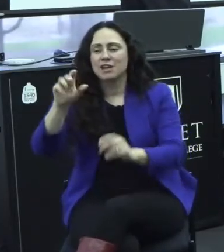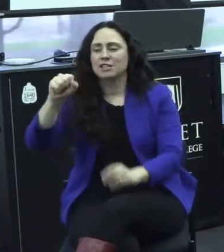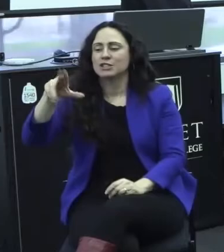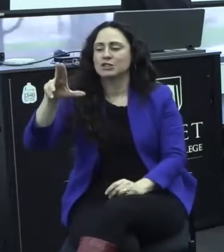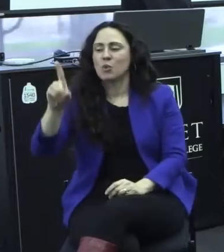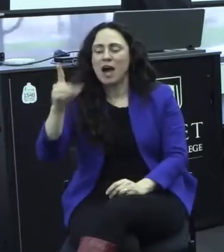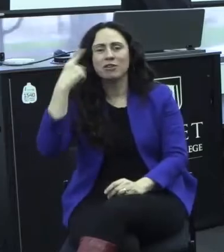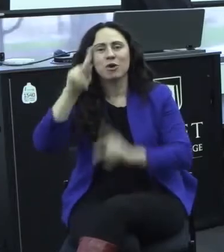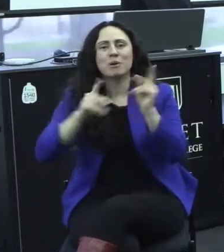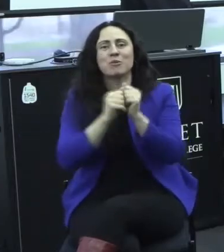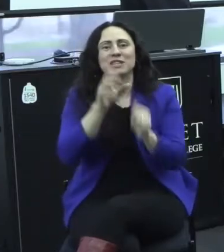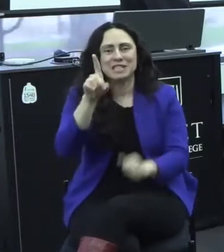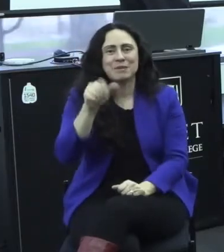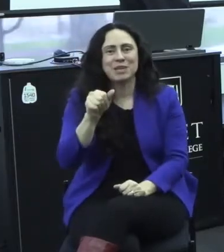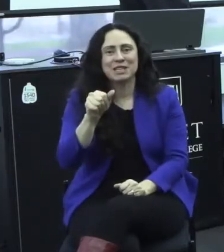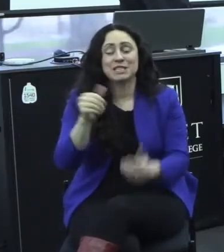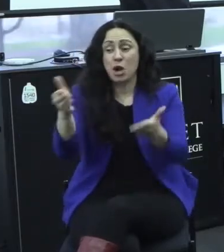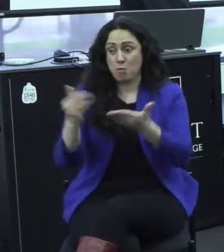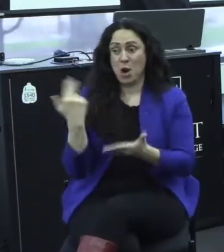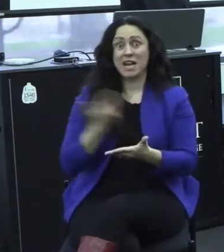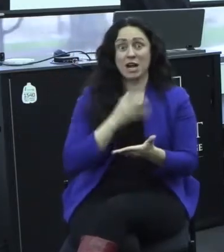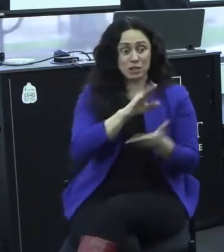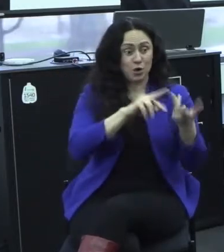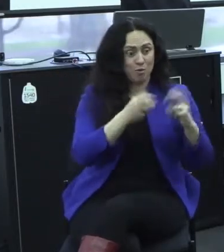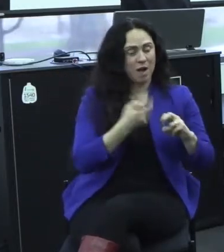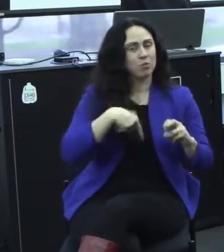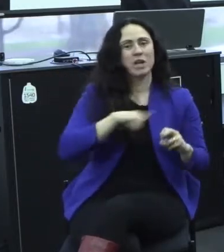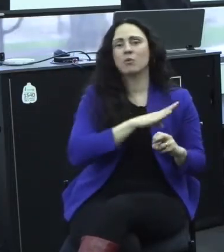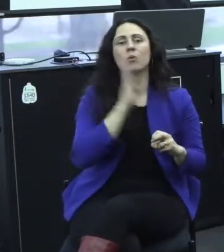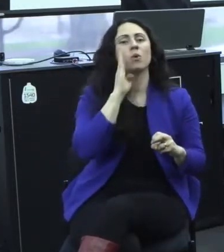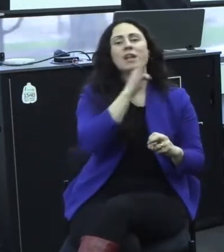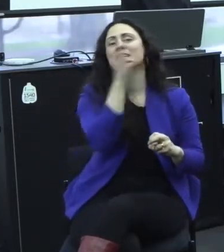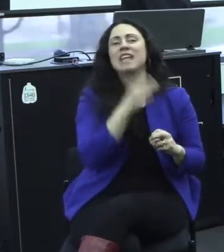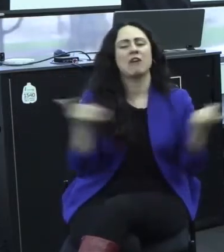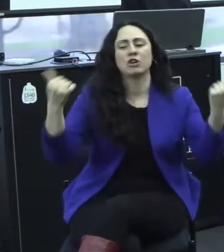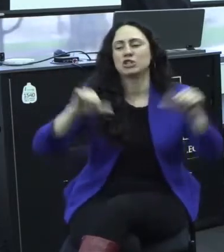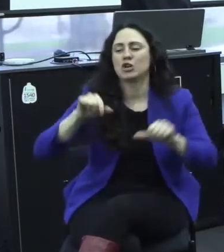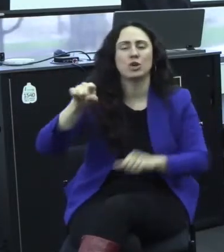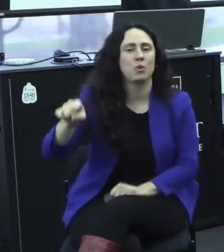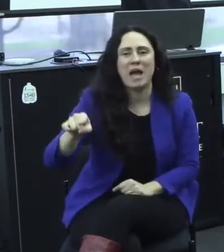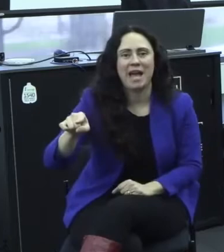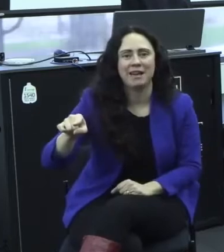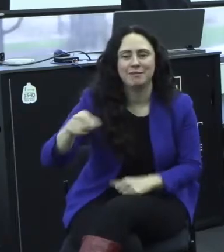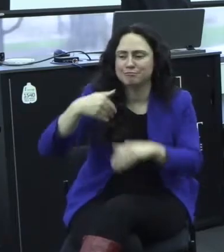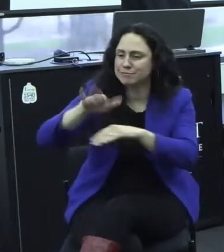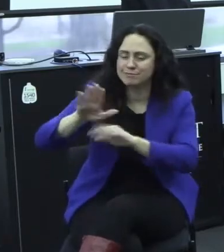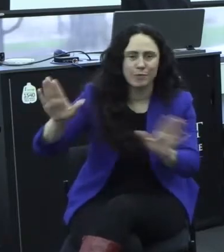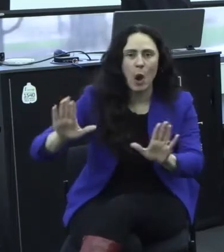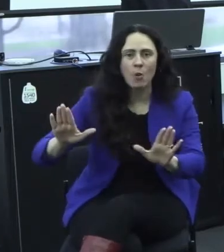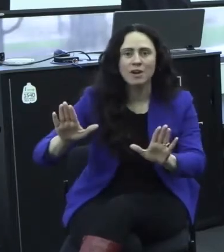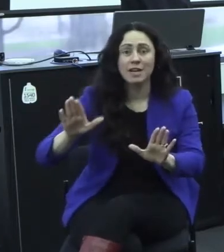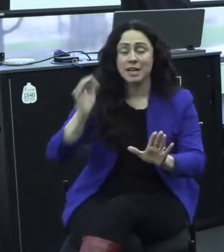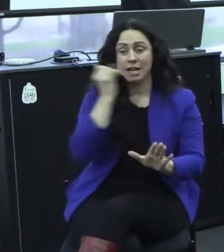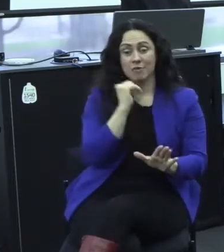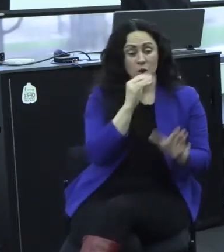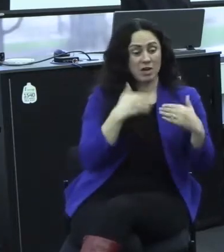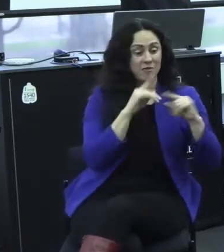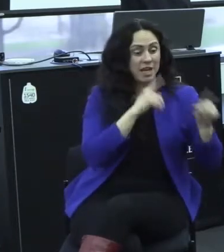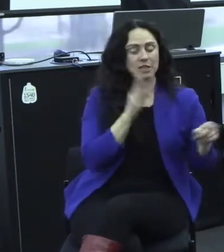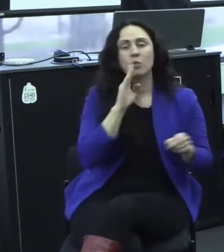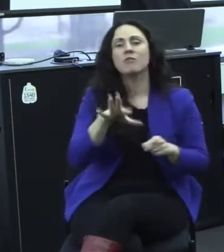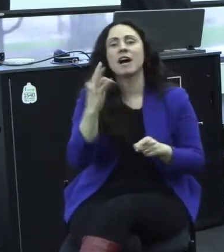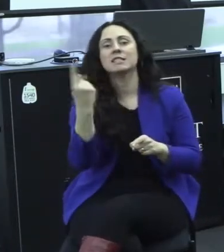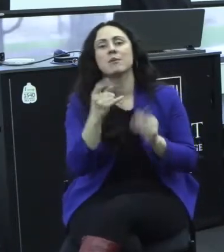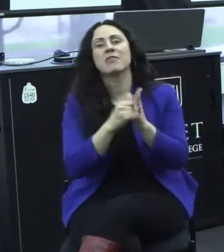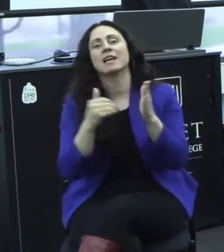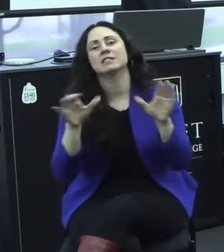us whatever your obstacle is. We will never turn you away. Even if we don't have the answer, we're going to find someone who does, because we recognize